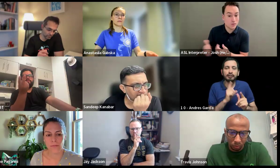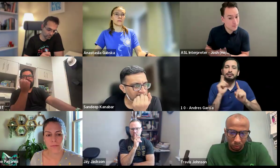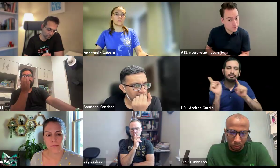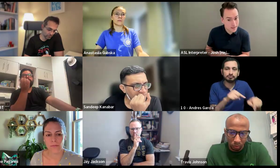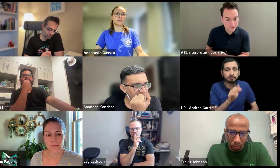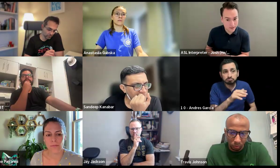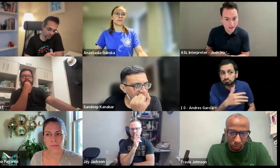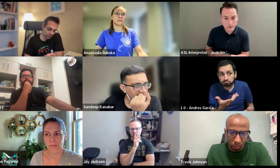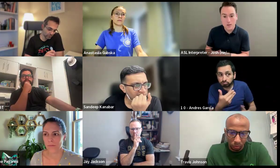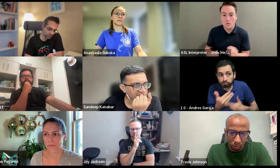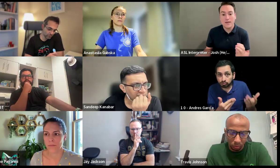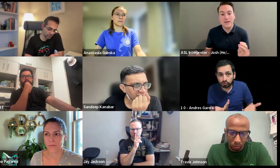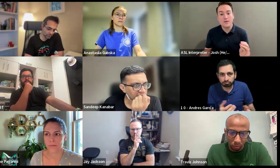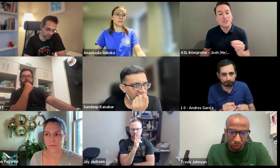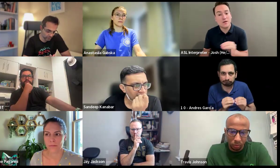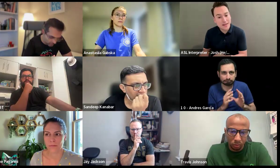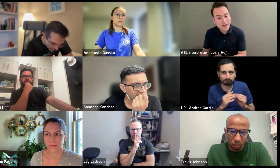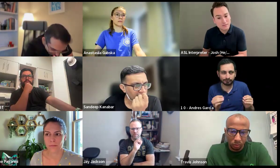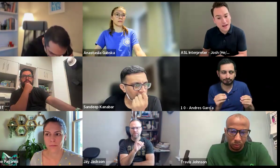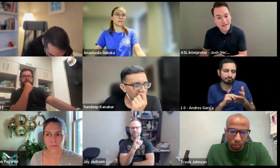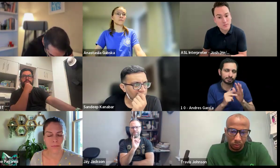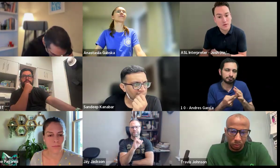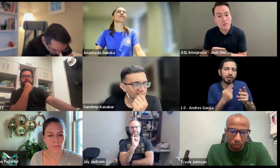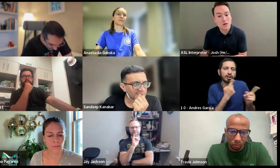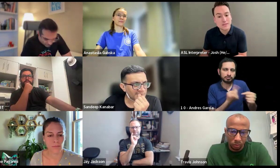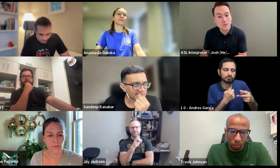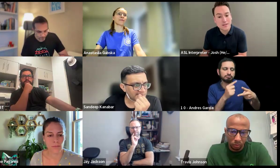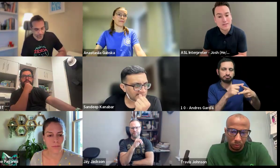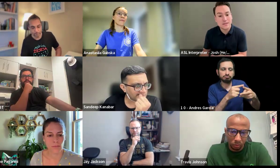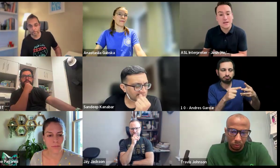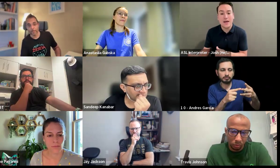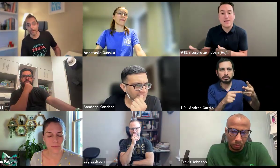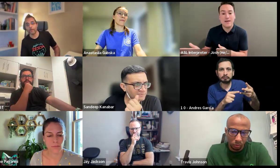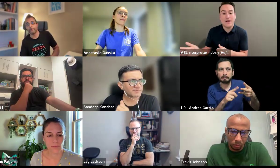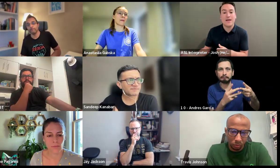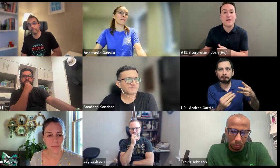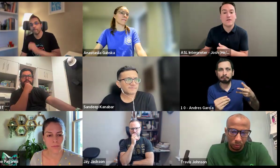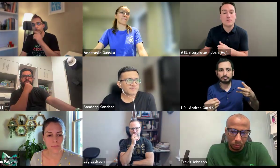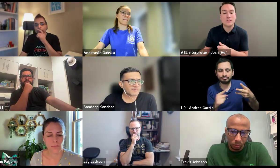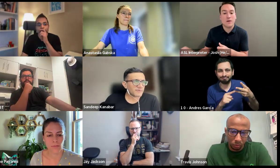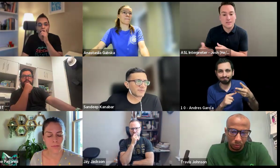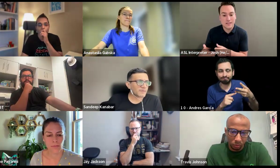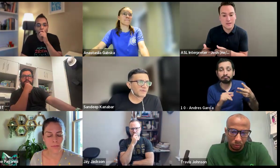no response after that. We reached out again, asked what their progress was, and they again responded